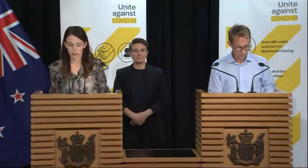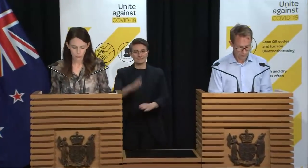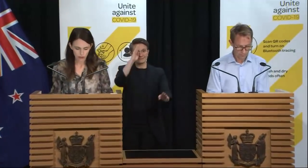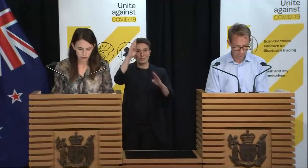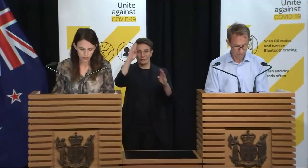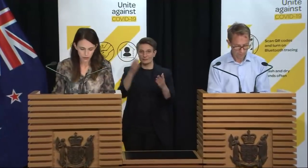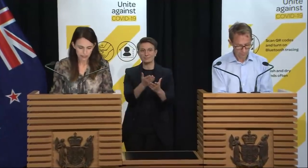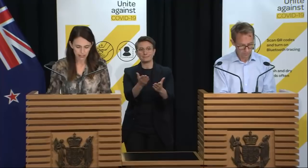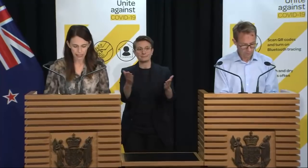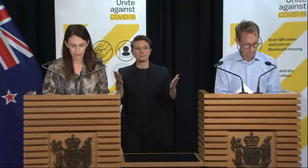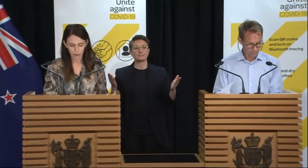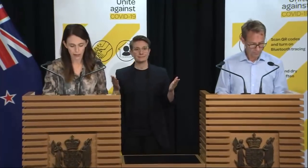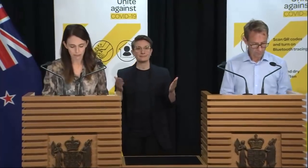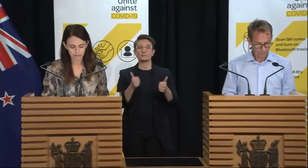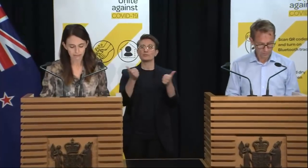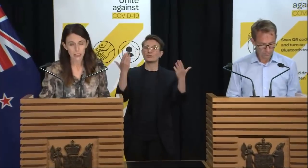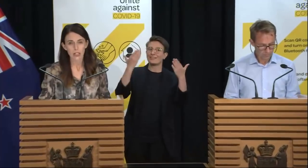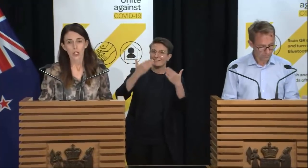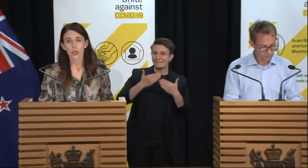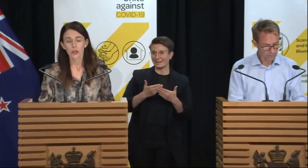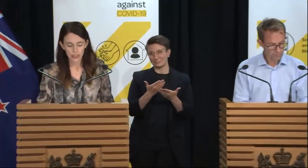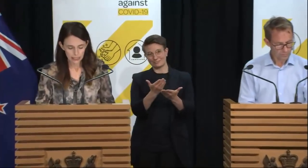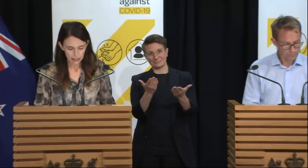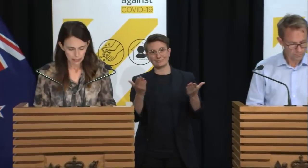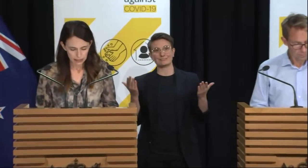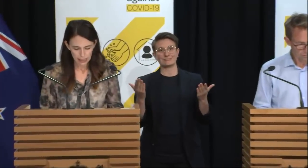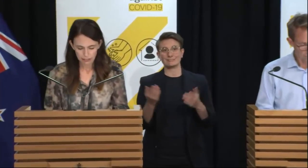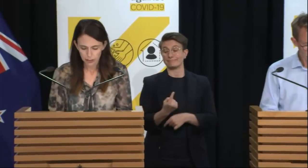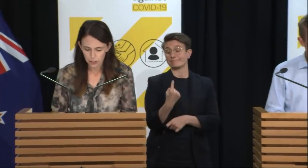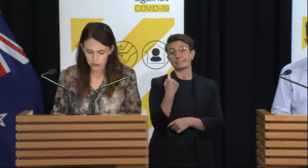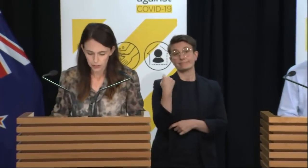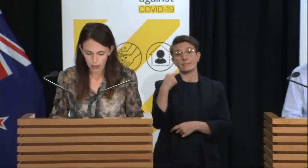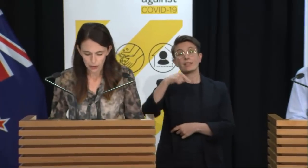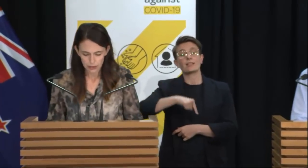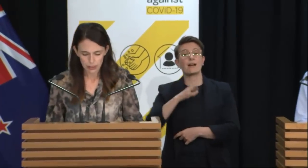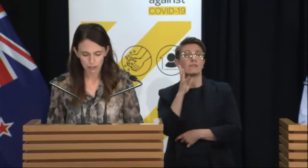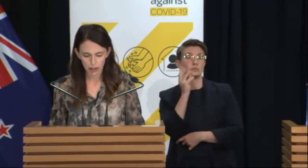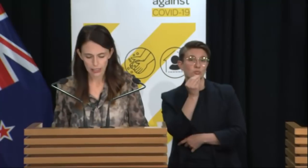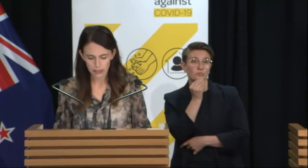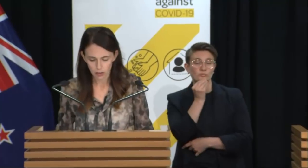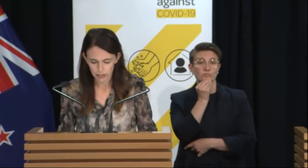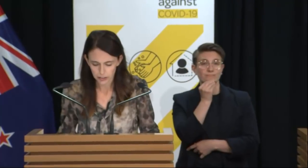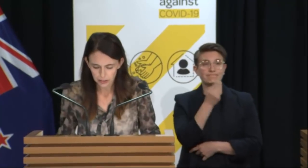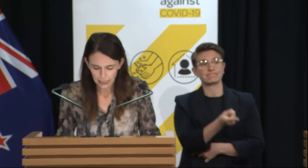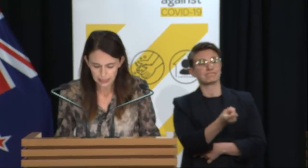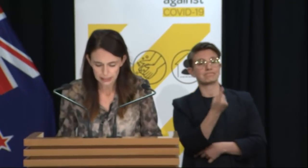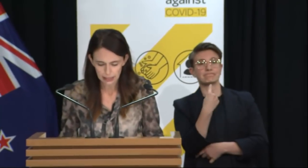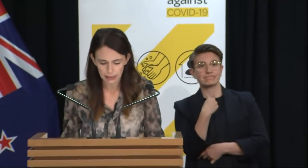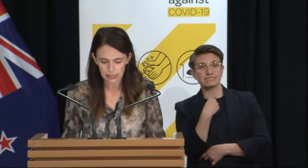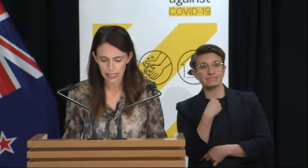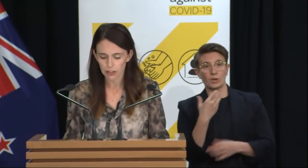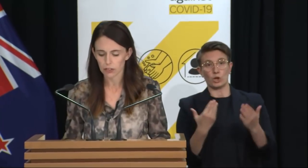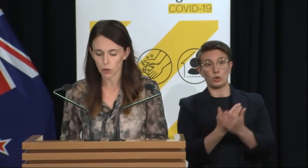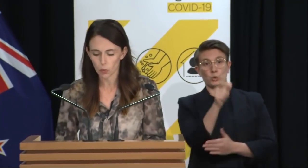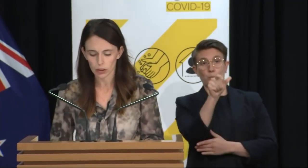Kia ora koutou katoa. Good evening, everyone. Earlier this afternoon, I was advised of a new case